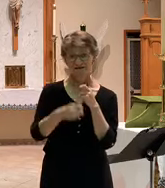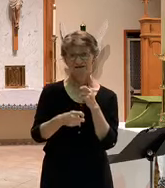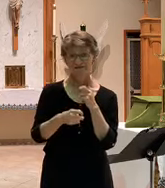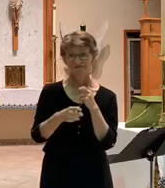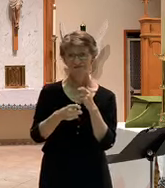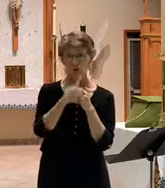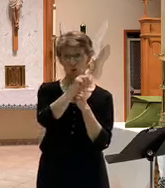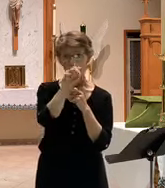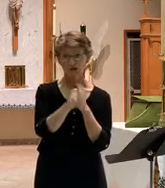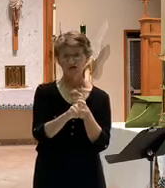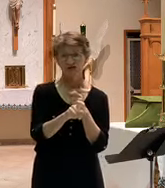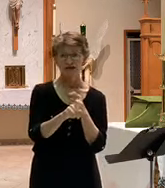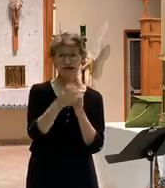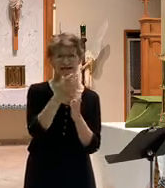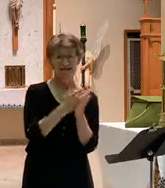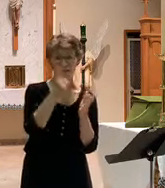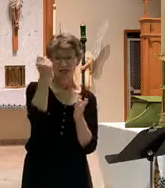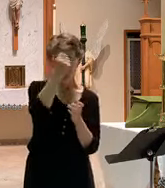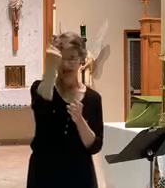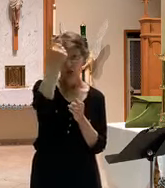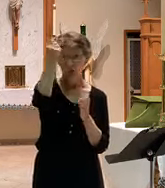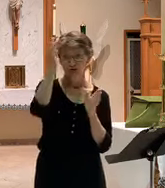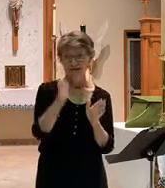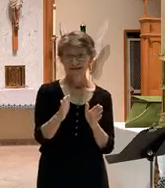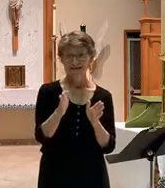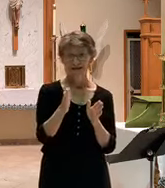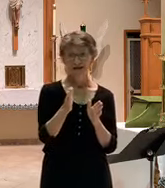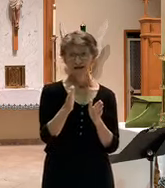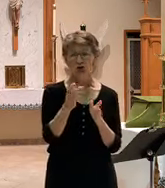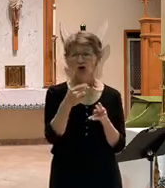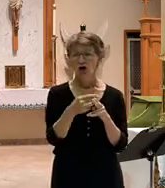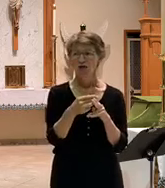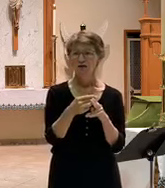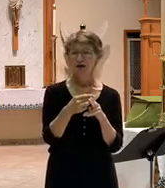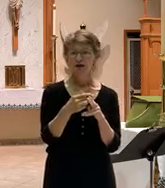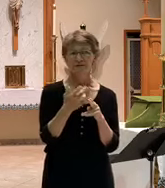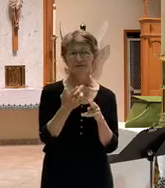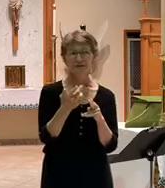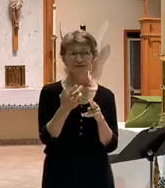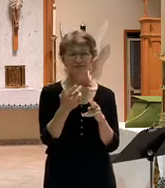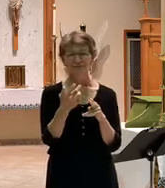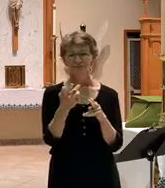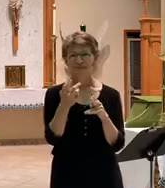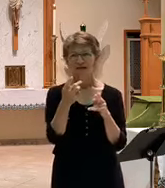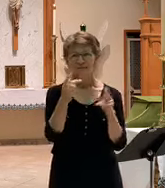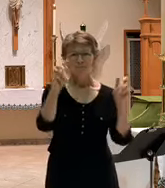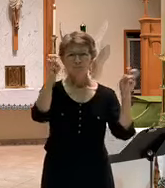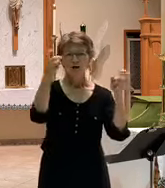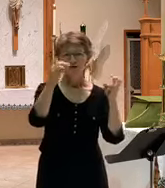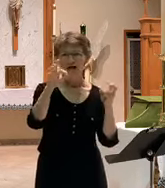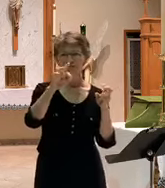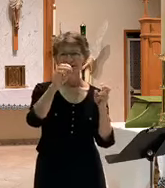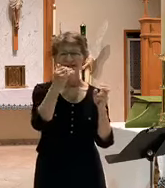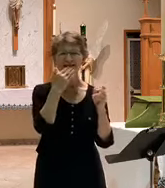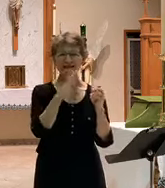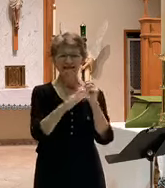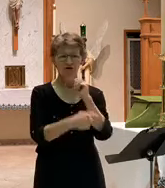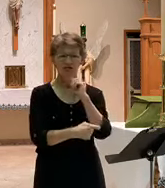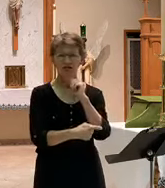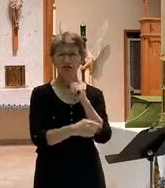come up with a fancy title. They call it the problem of evil. But for us, with not using fancy words or terms,